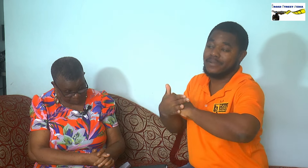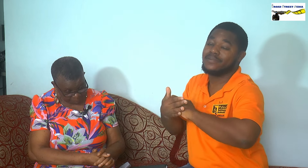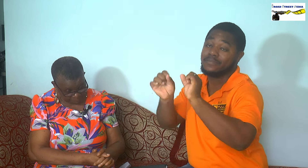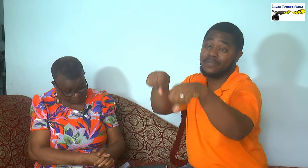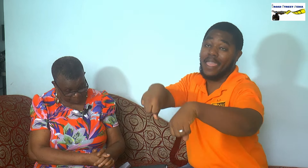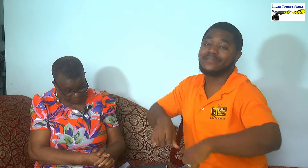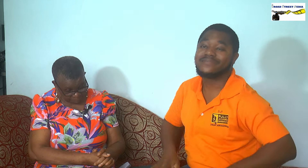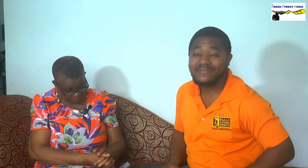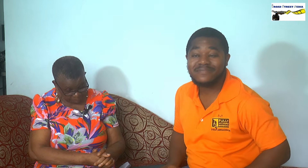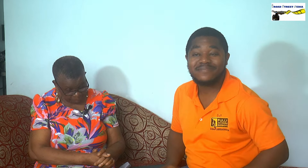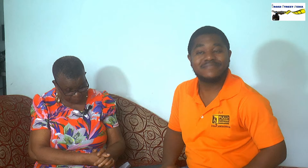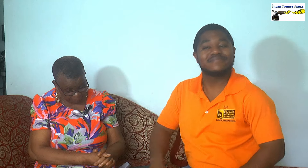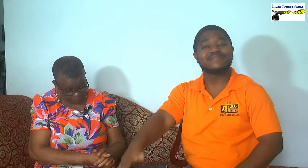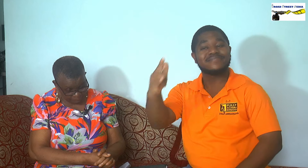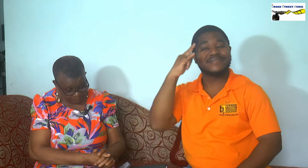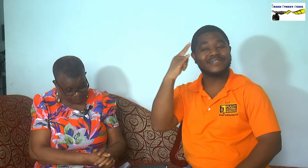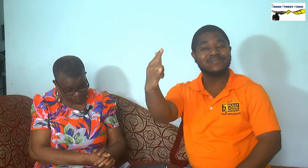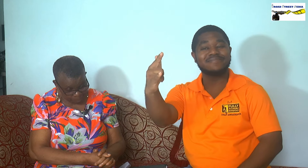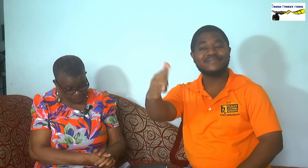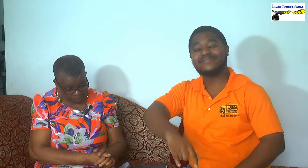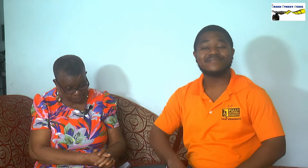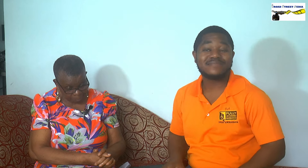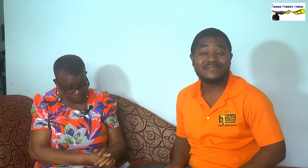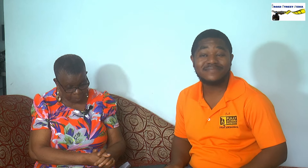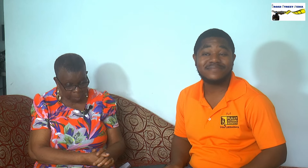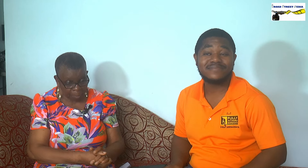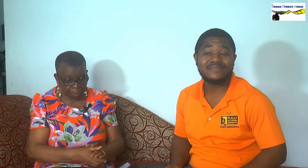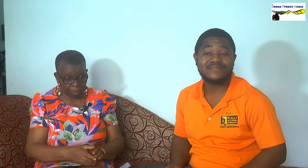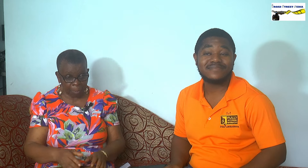they can meet her in Jamaica in the future. All right, then, that's it.